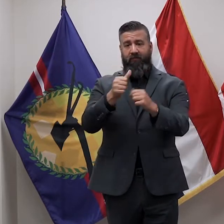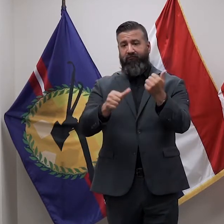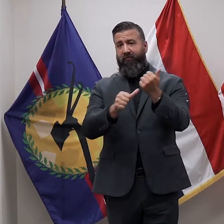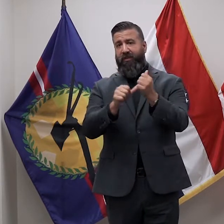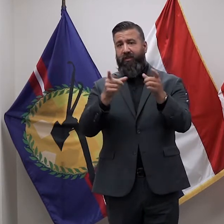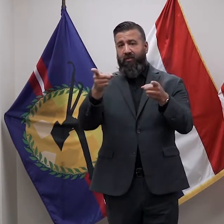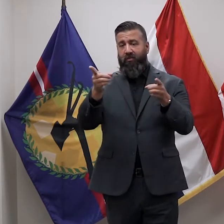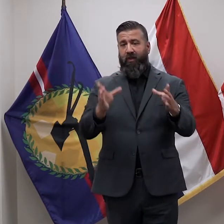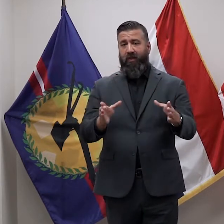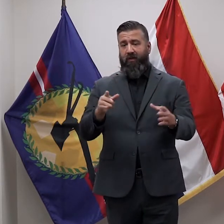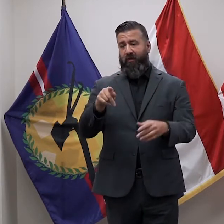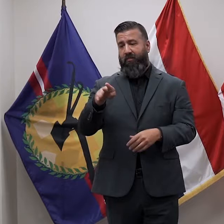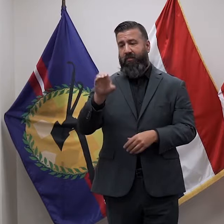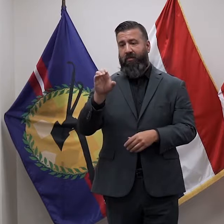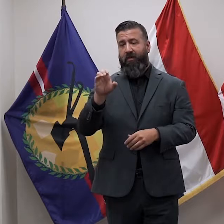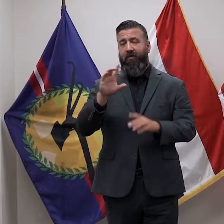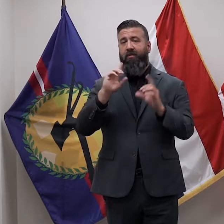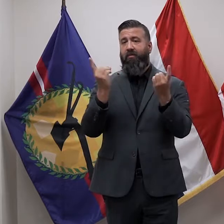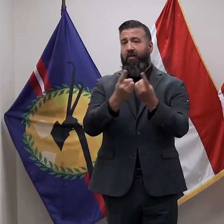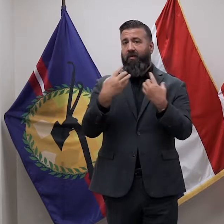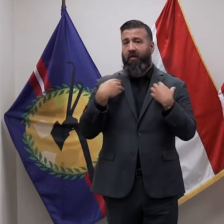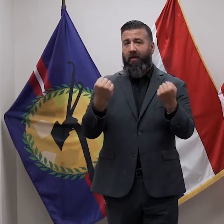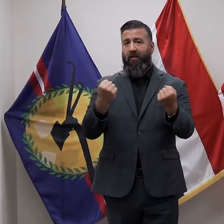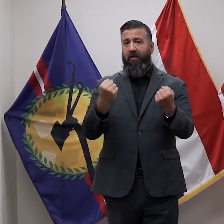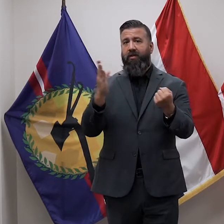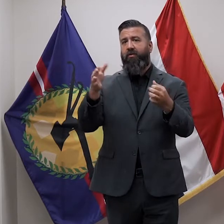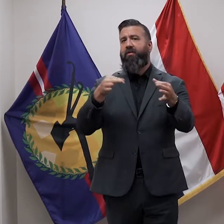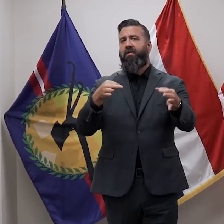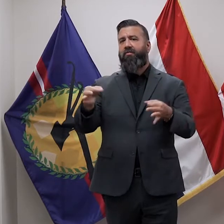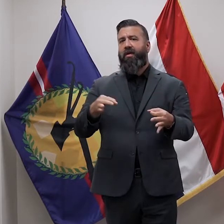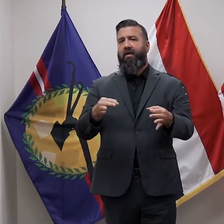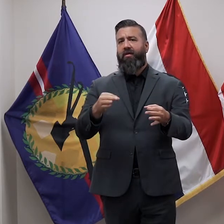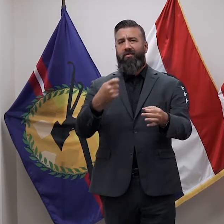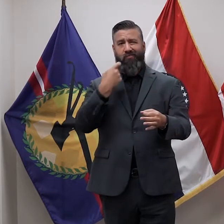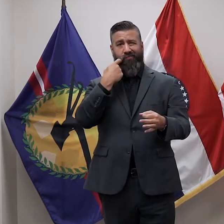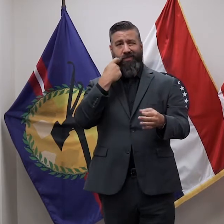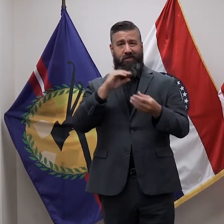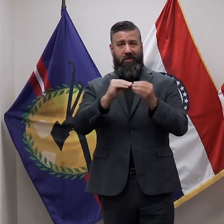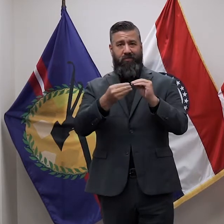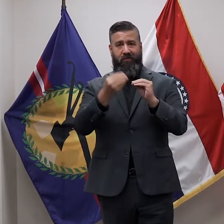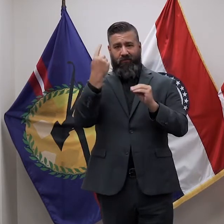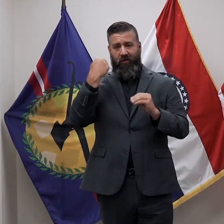County, who will review the most recent data for us. Spring?